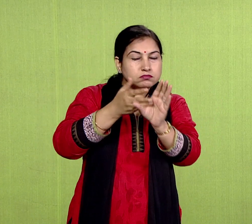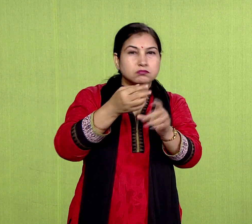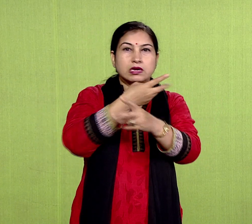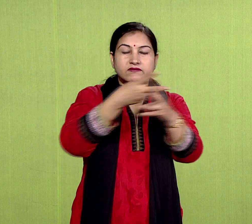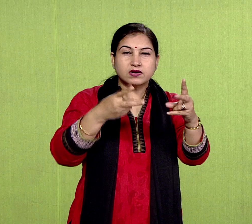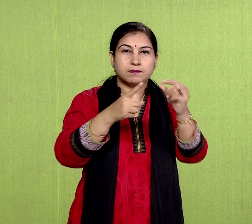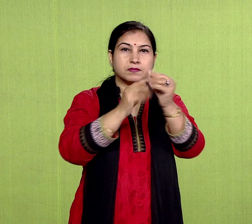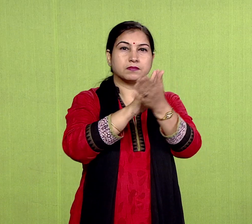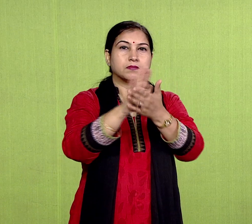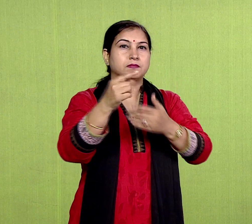mathematics,